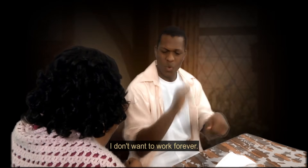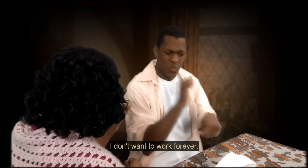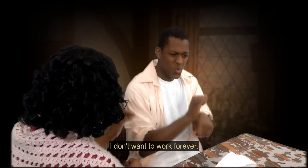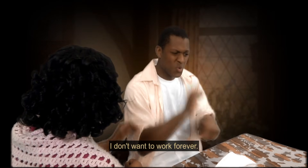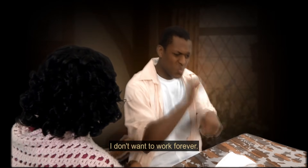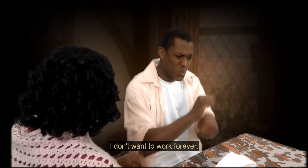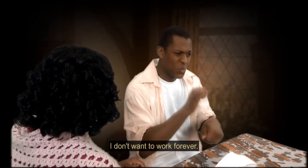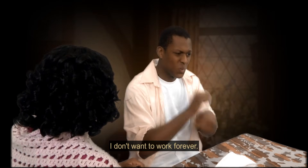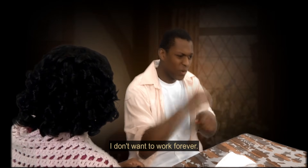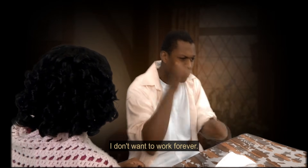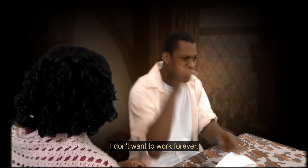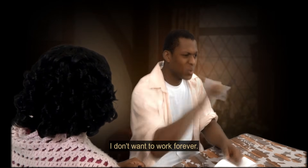I don't want to work forever.